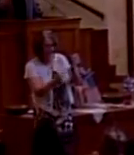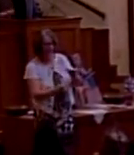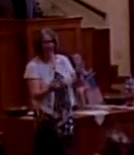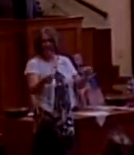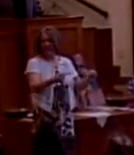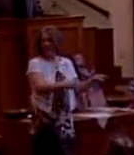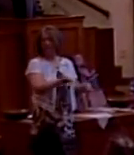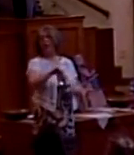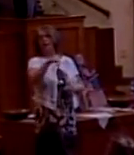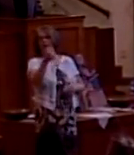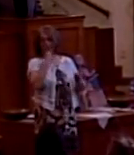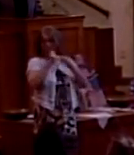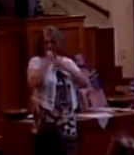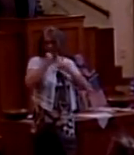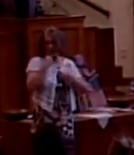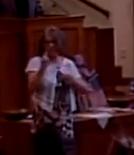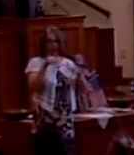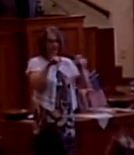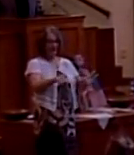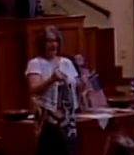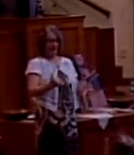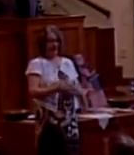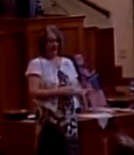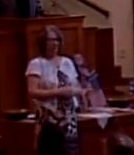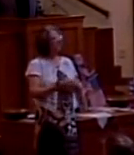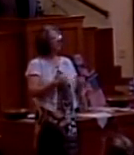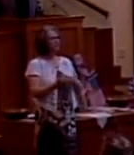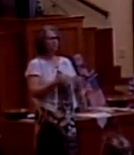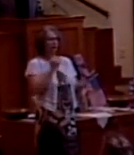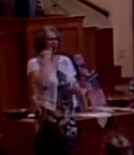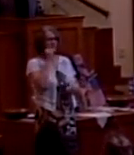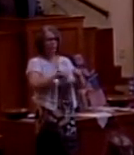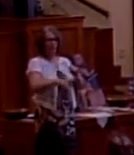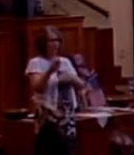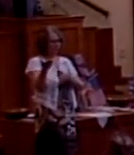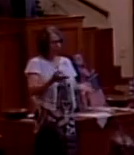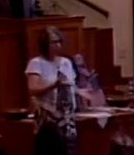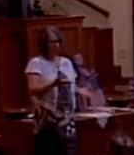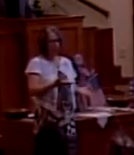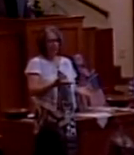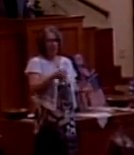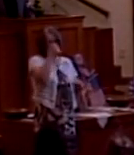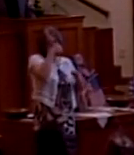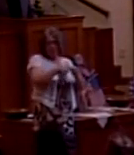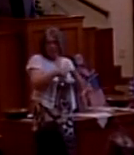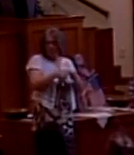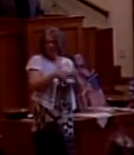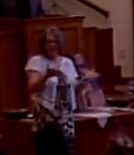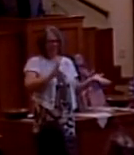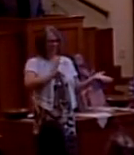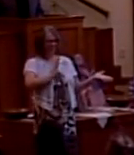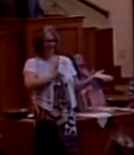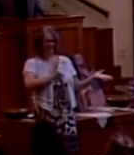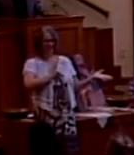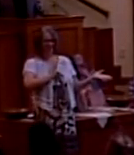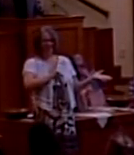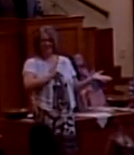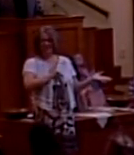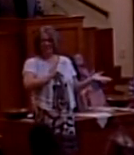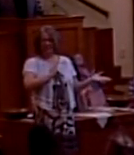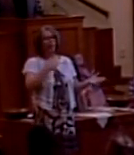another dinner that you can stay for today. Even if you didn't remember or didn't remember to bring something or didn't get to bring